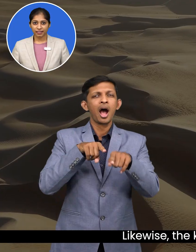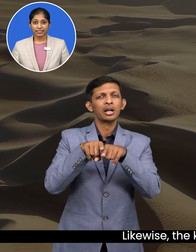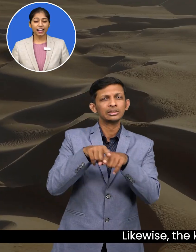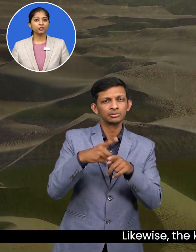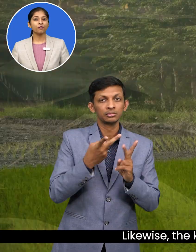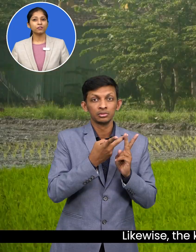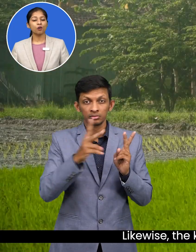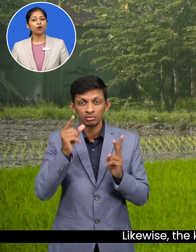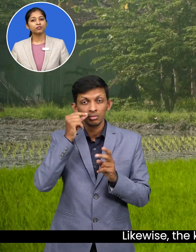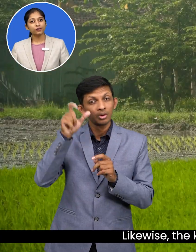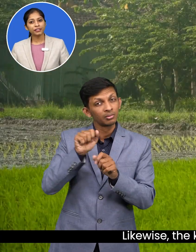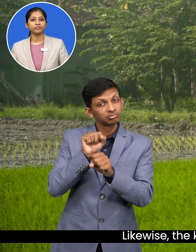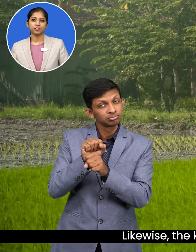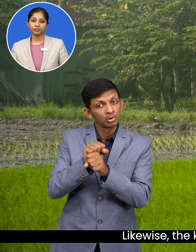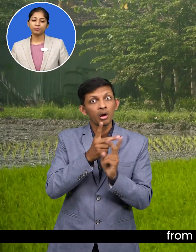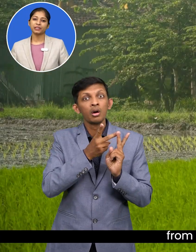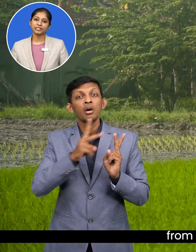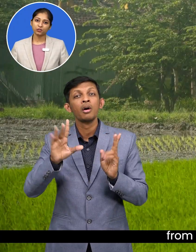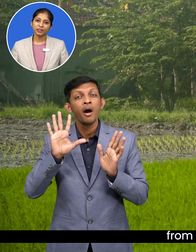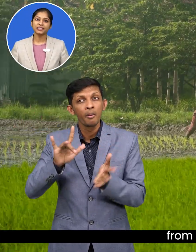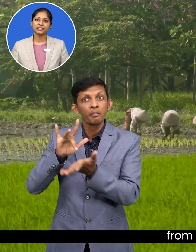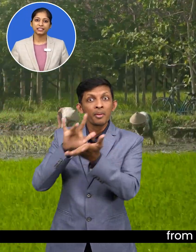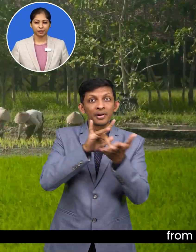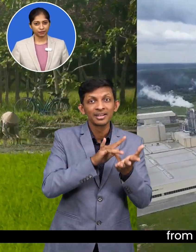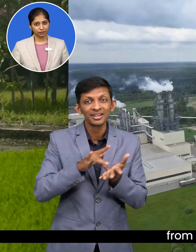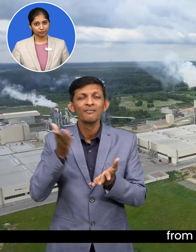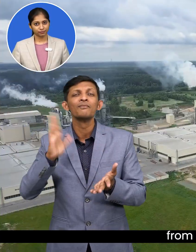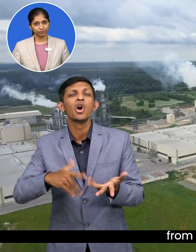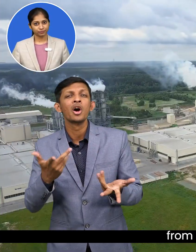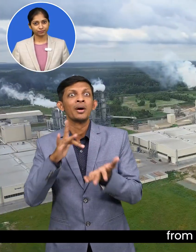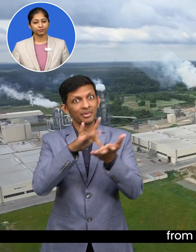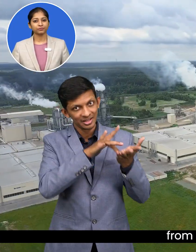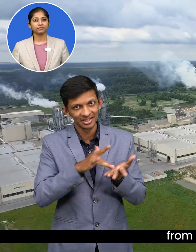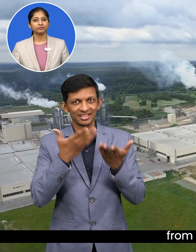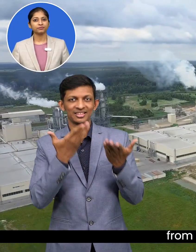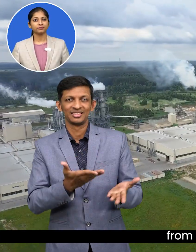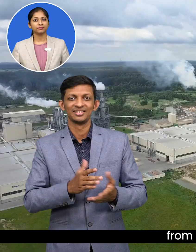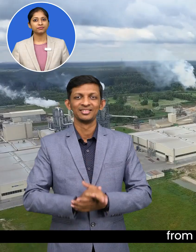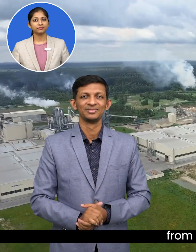Likewise, the kind of work also differs from place to place.